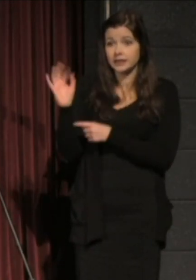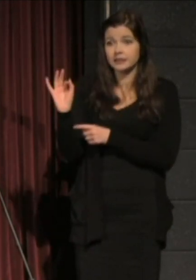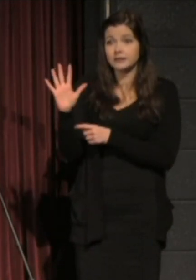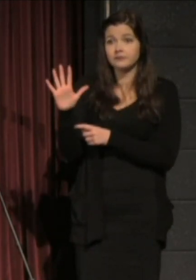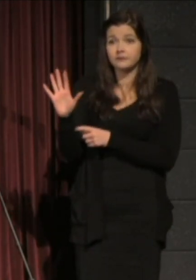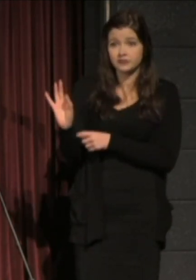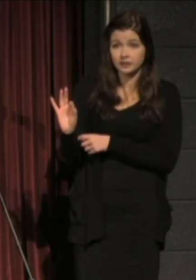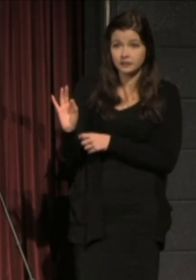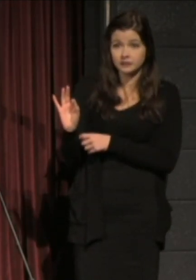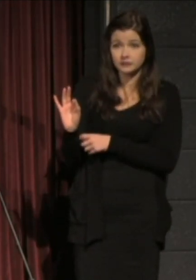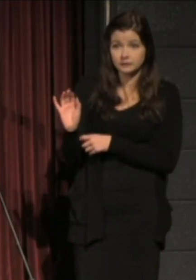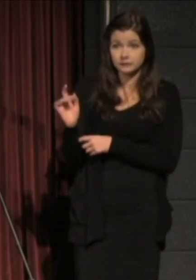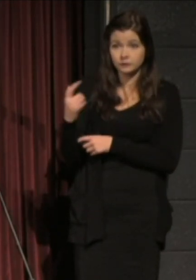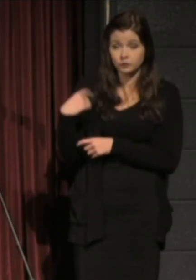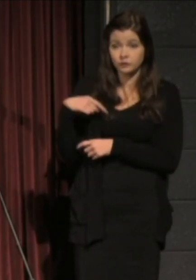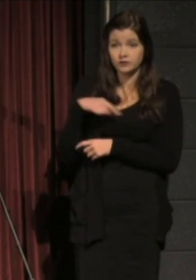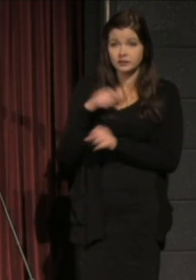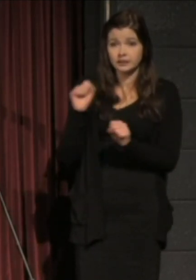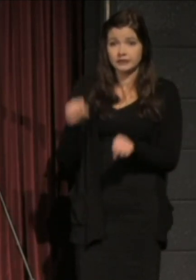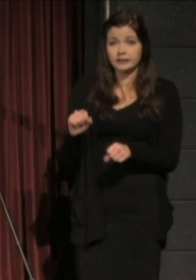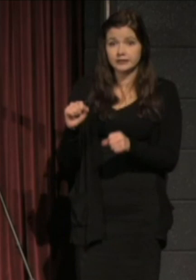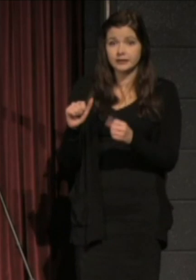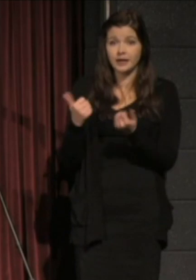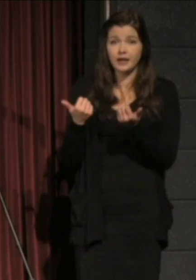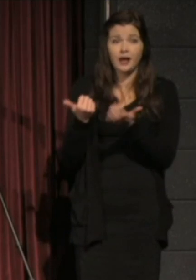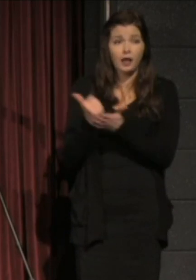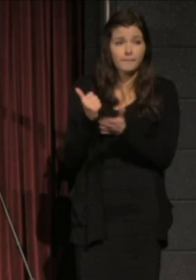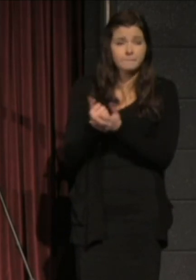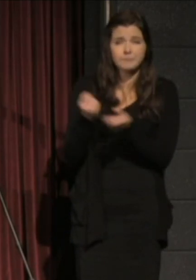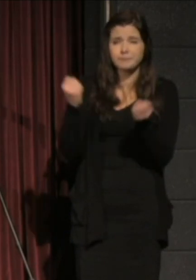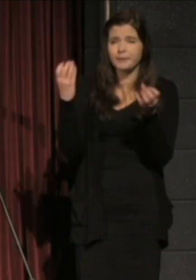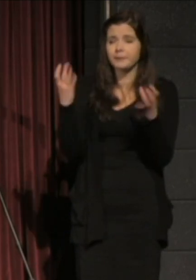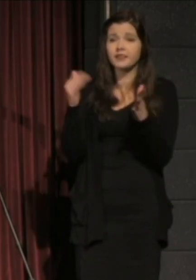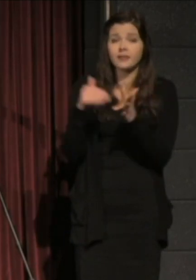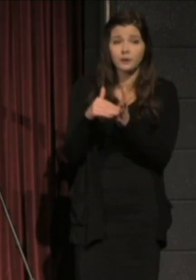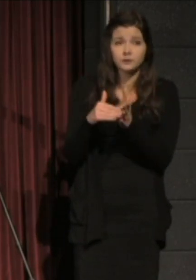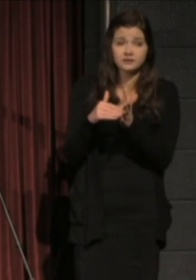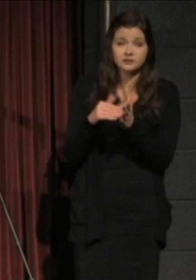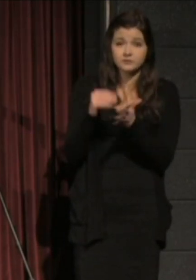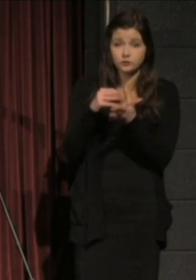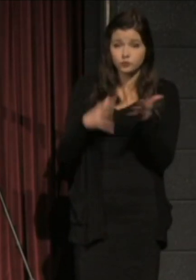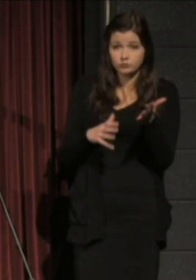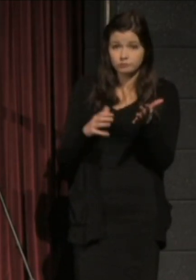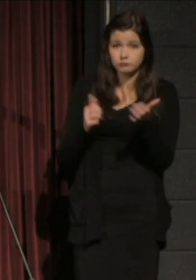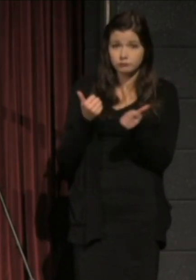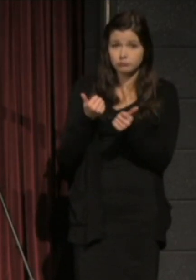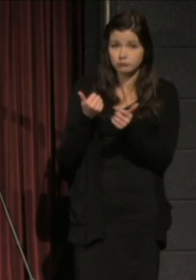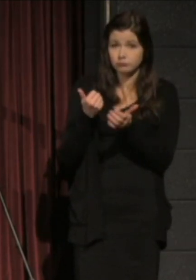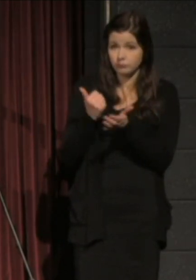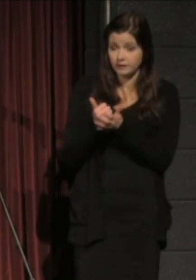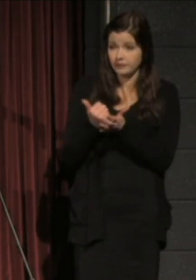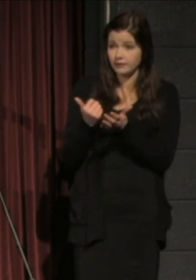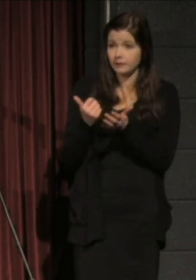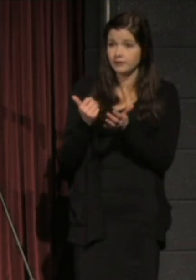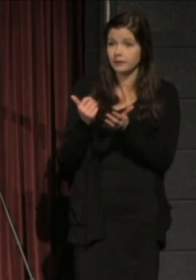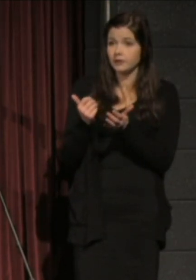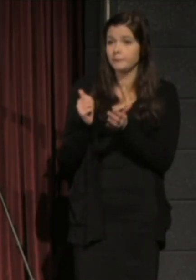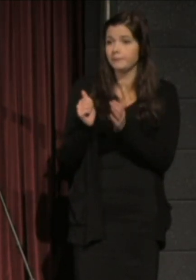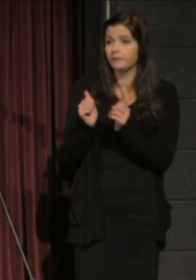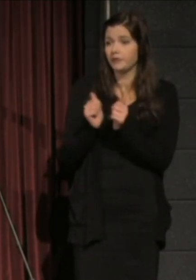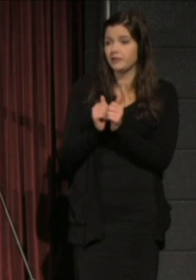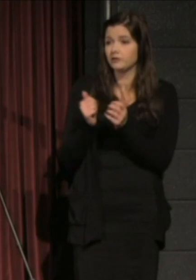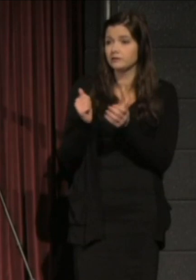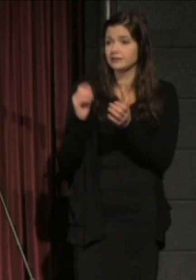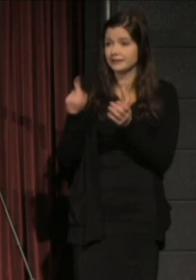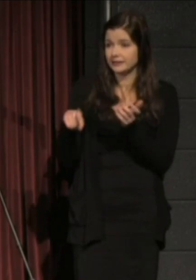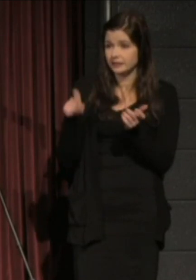1959, the foundation has been able to assist thousands of students with their financial needs while attending Lake Region. The board